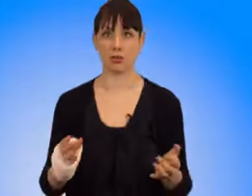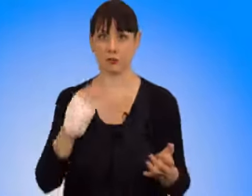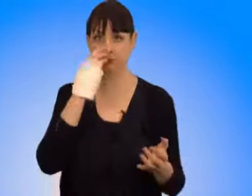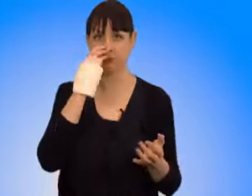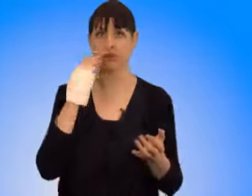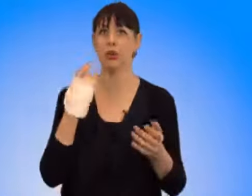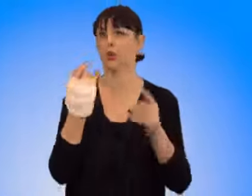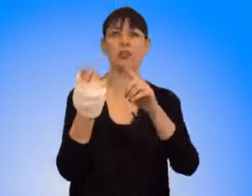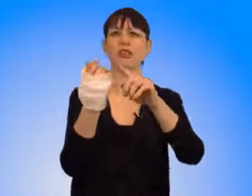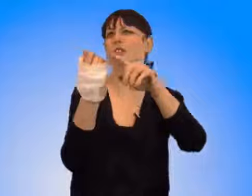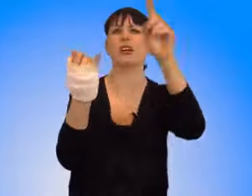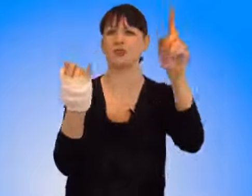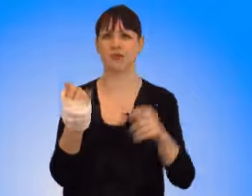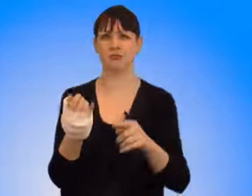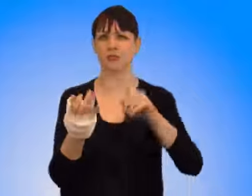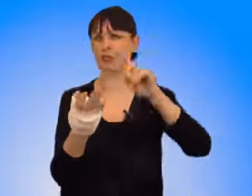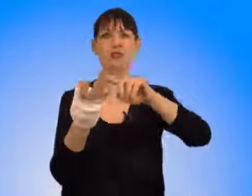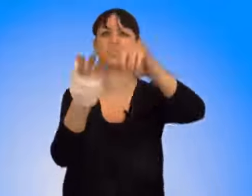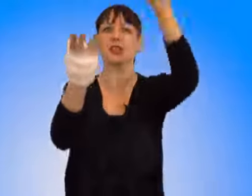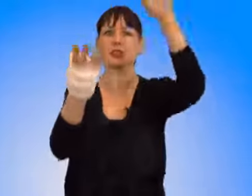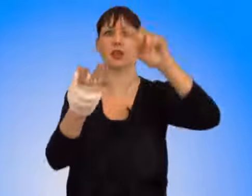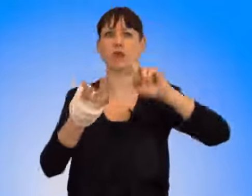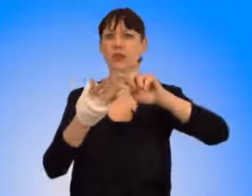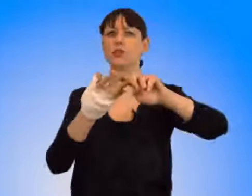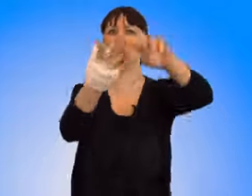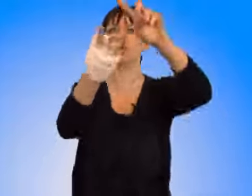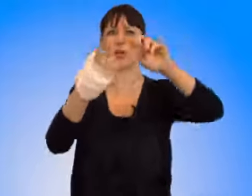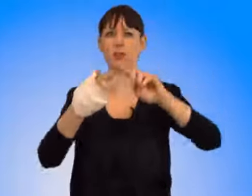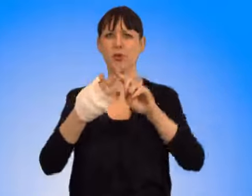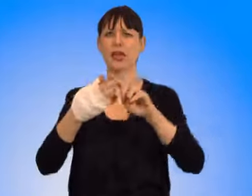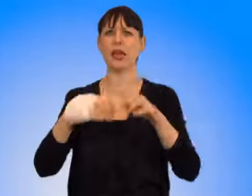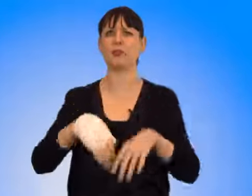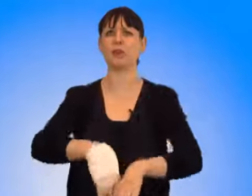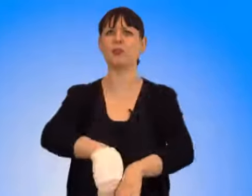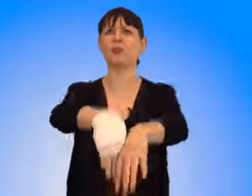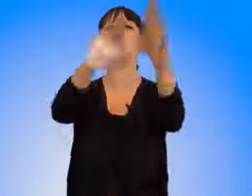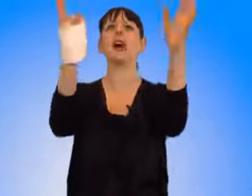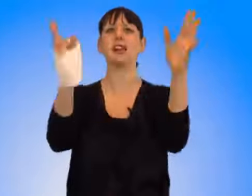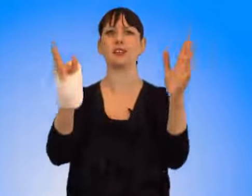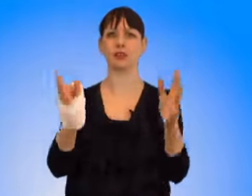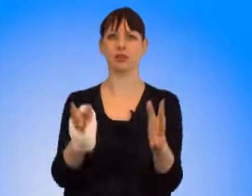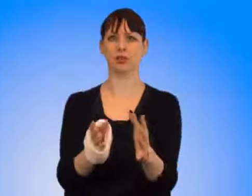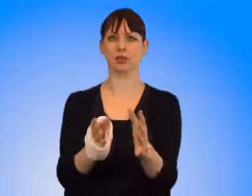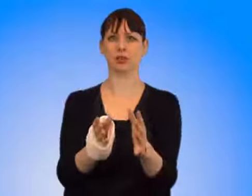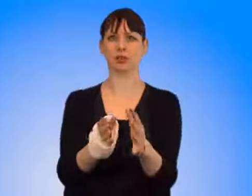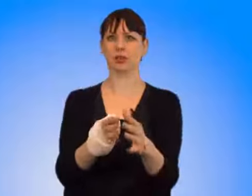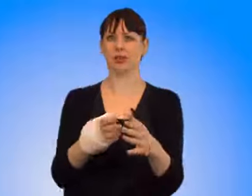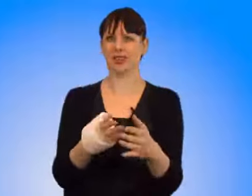over. The coffee, the snack, the newspaper, the laptop fly around the room